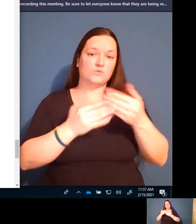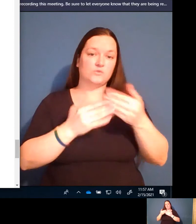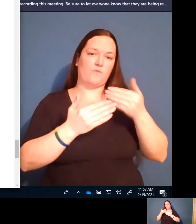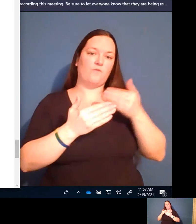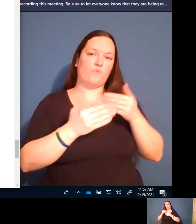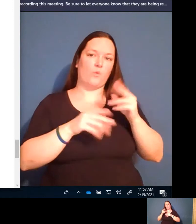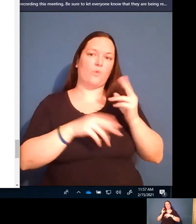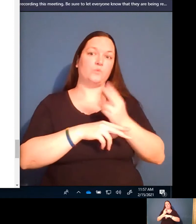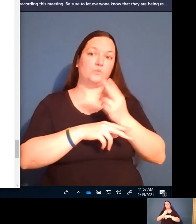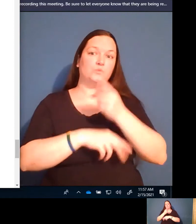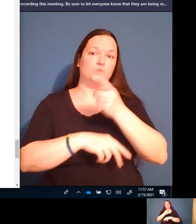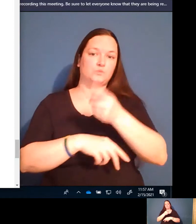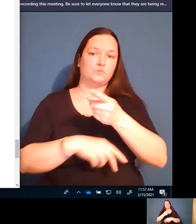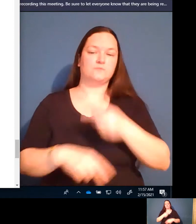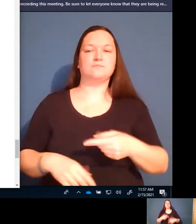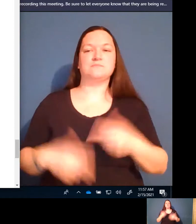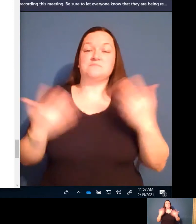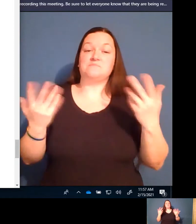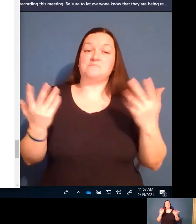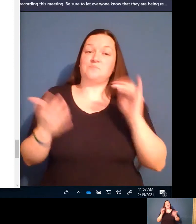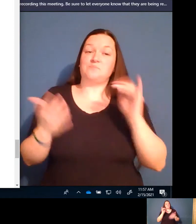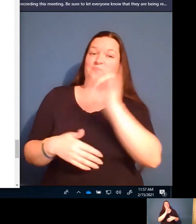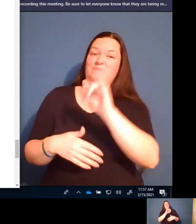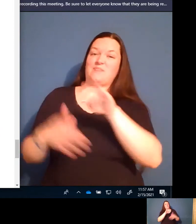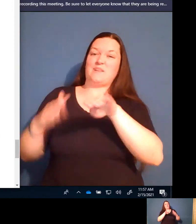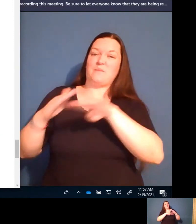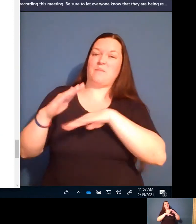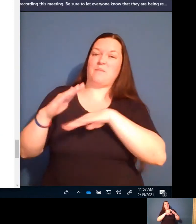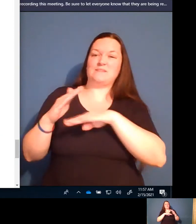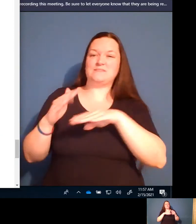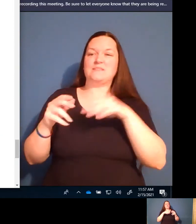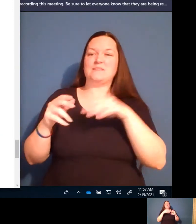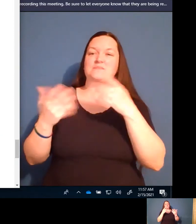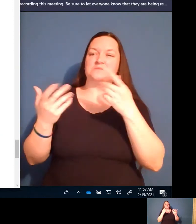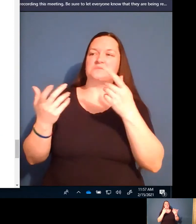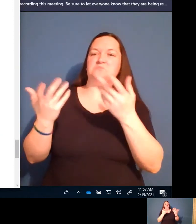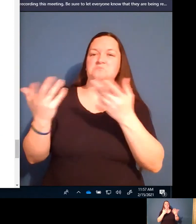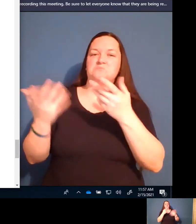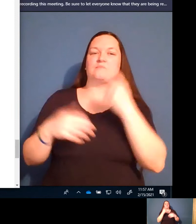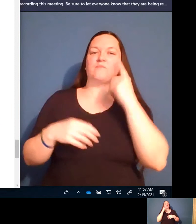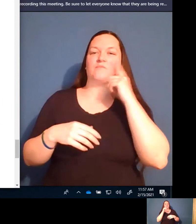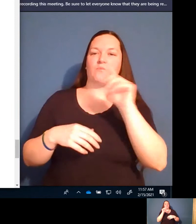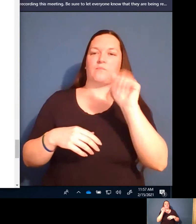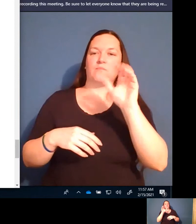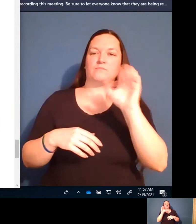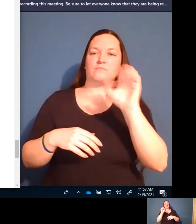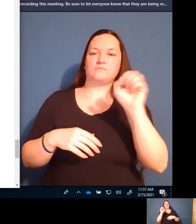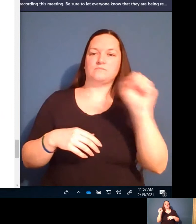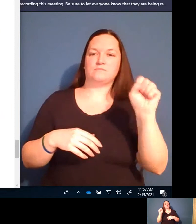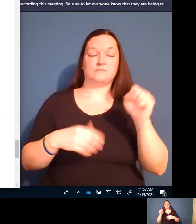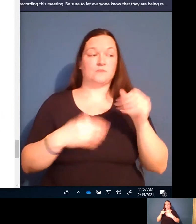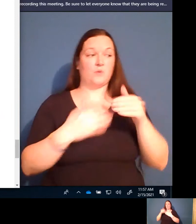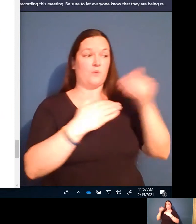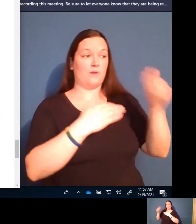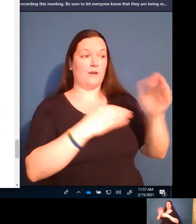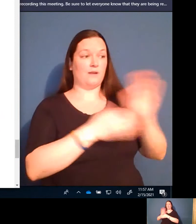it. So those are the basics of how to get around in Access, and in the next video, we're going to talk about how to open and